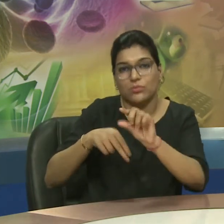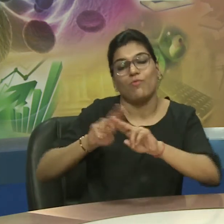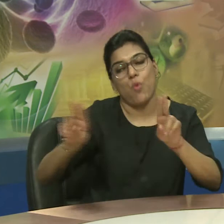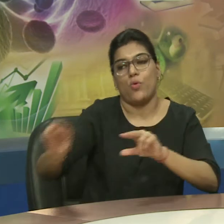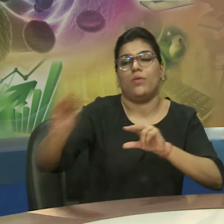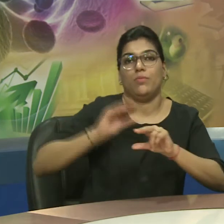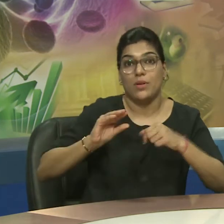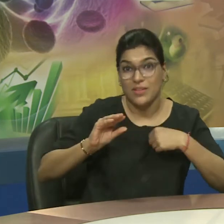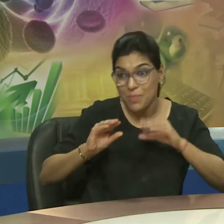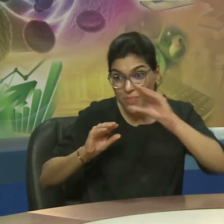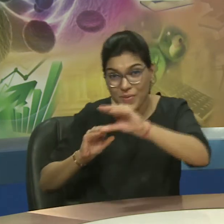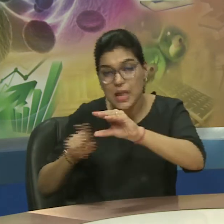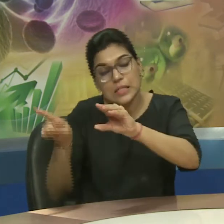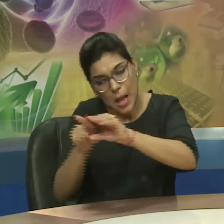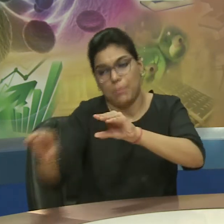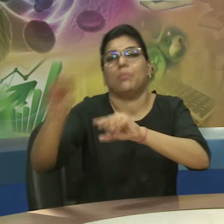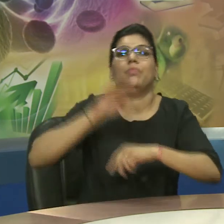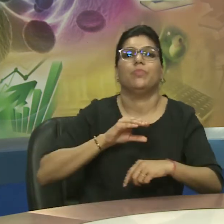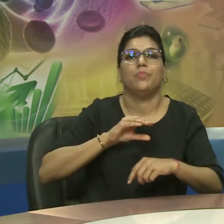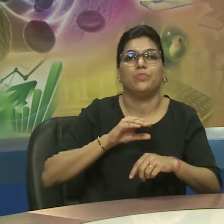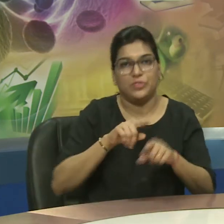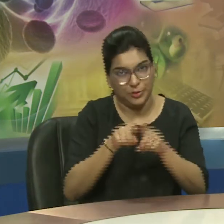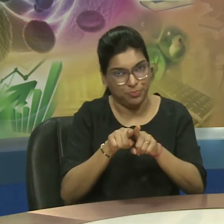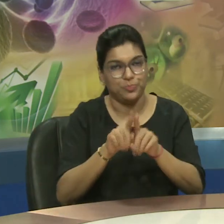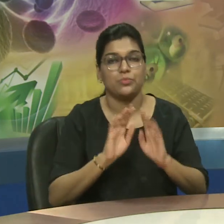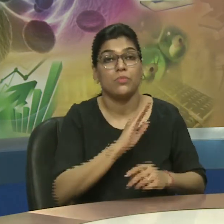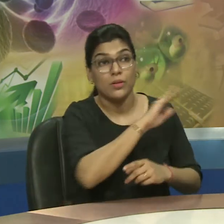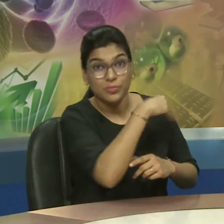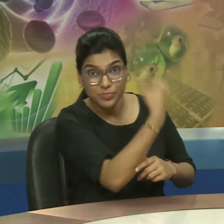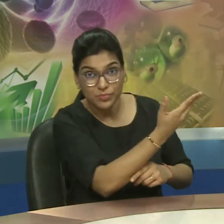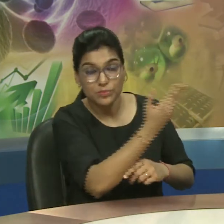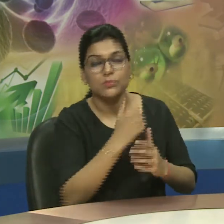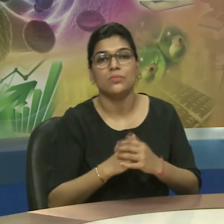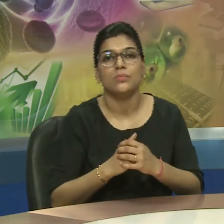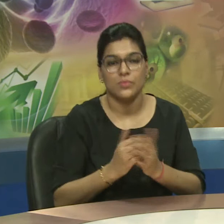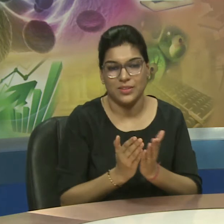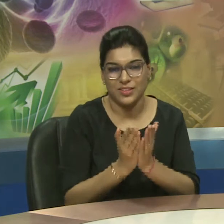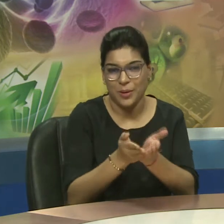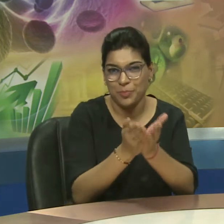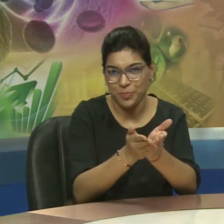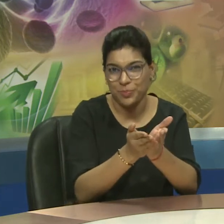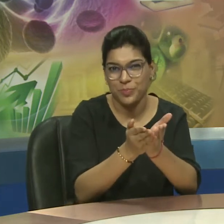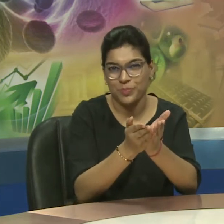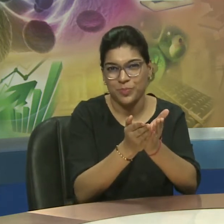no loss is compensable, only specific amount is paid.